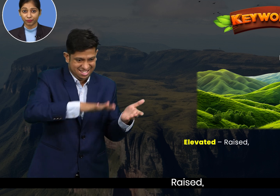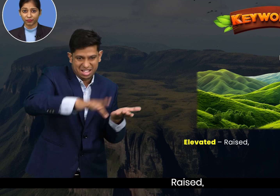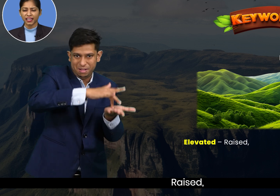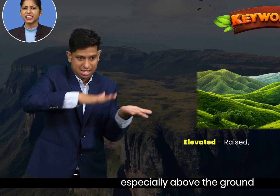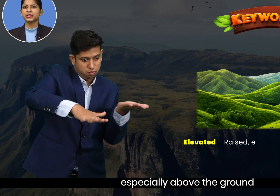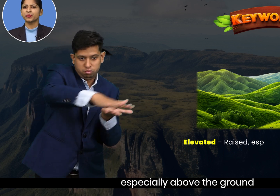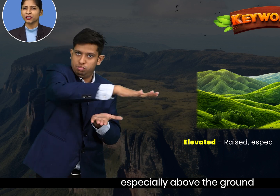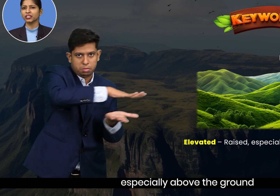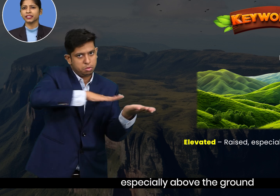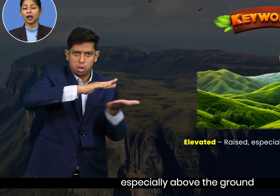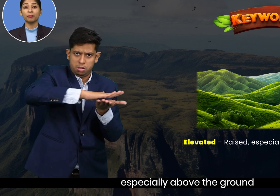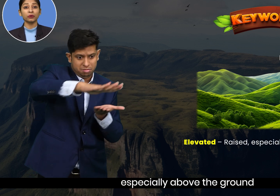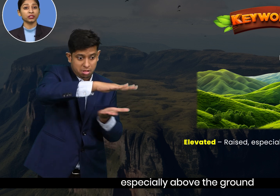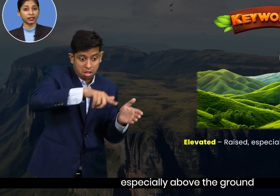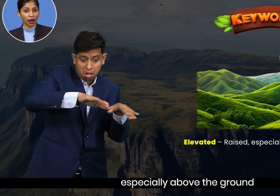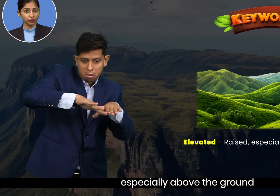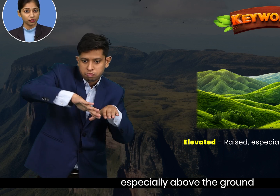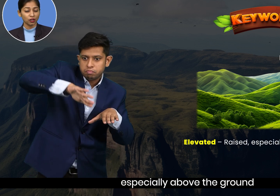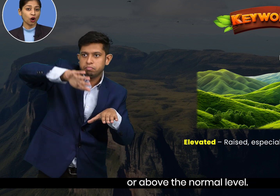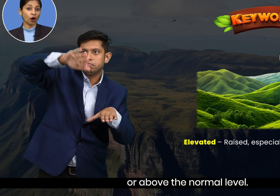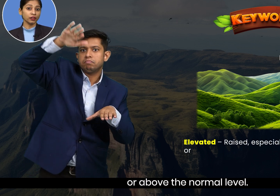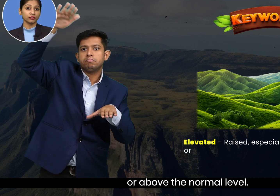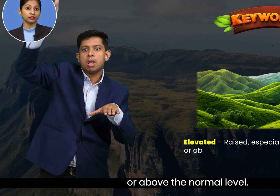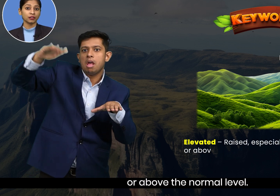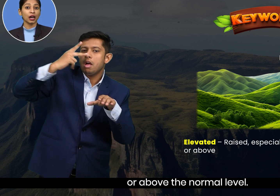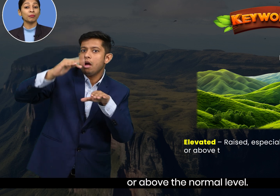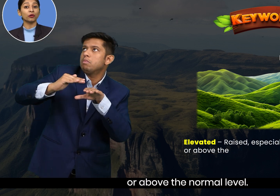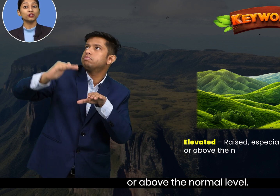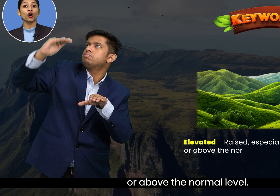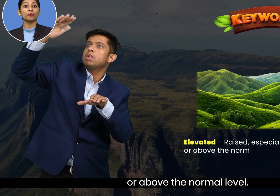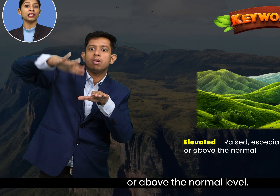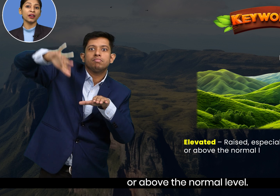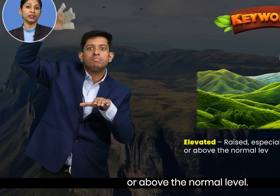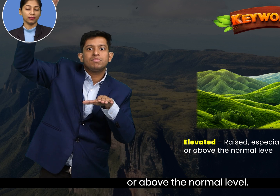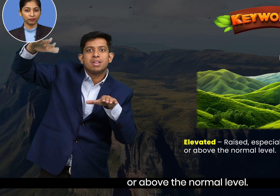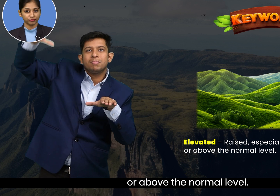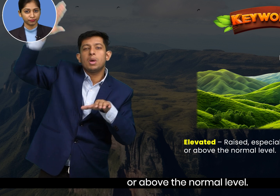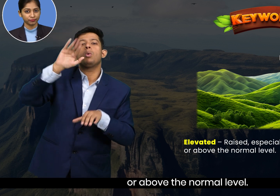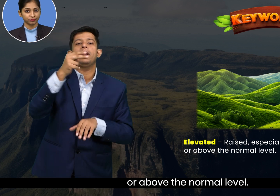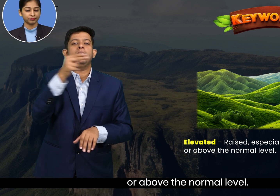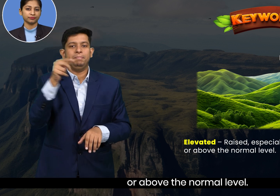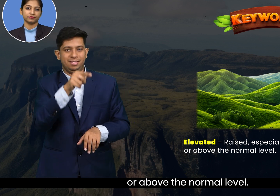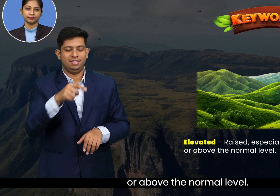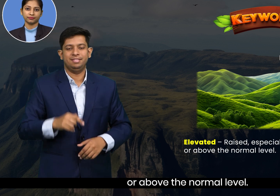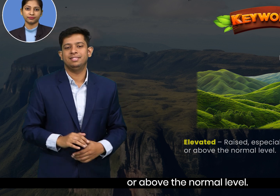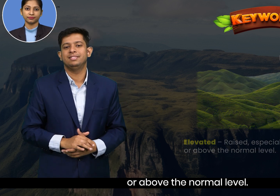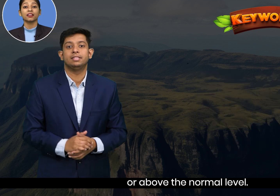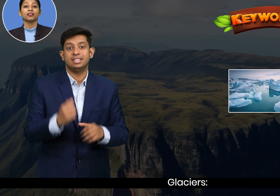raised, especially above the ground or above the normal level.